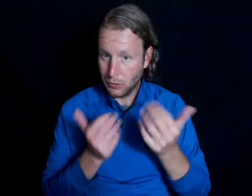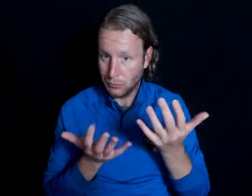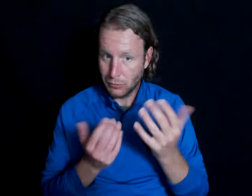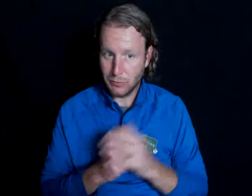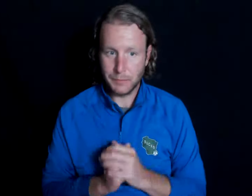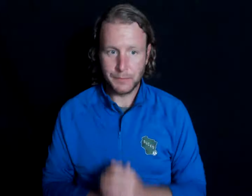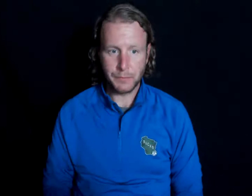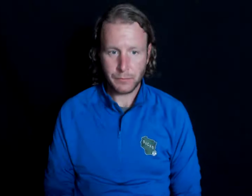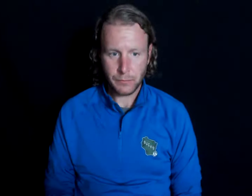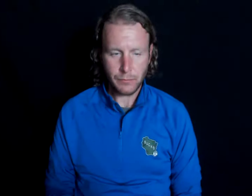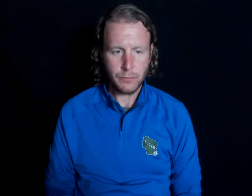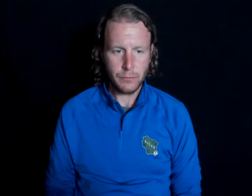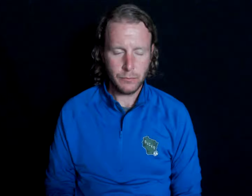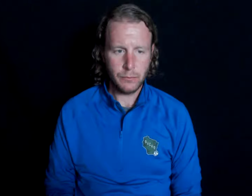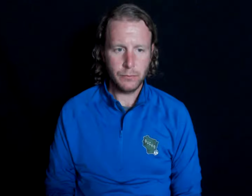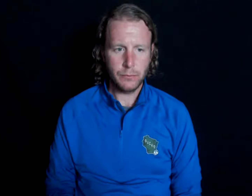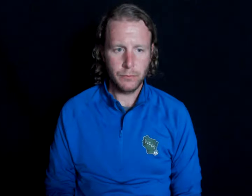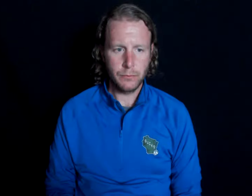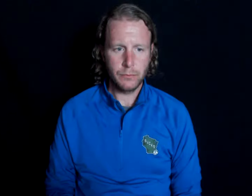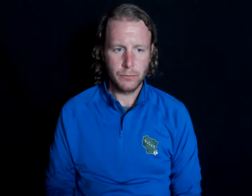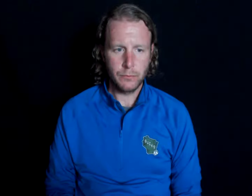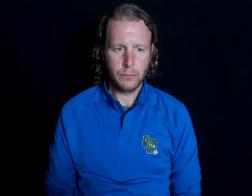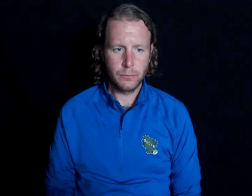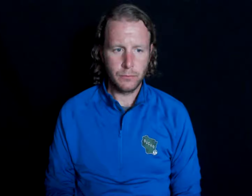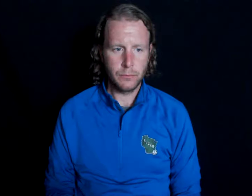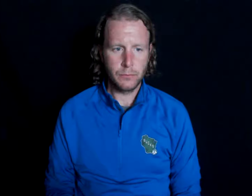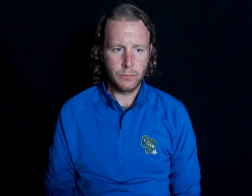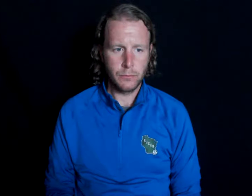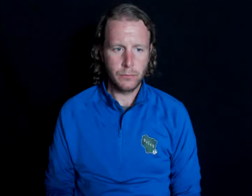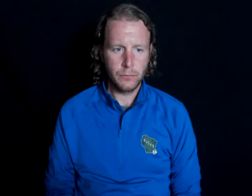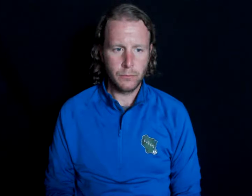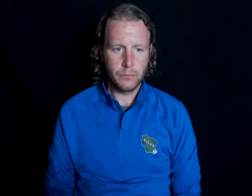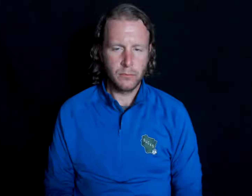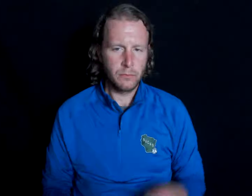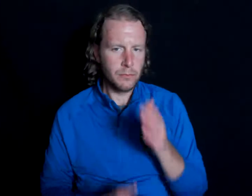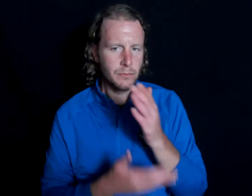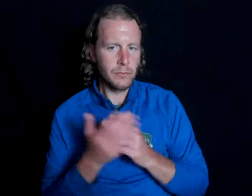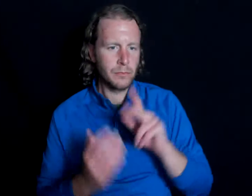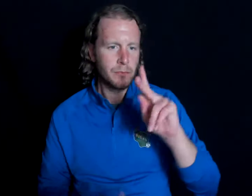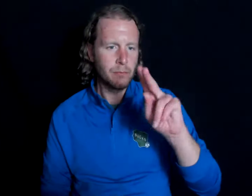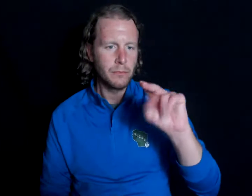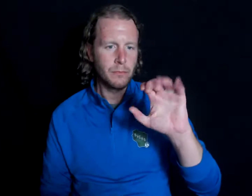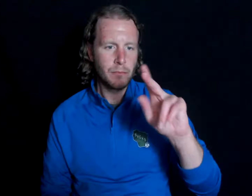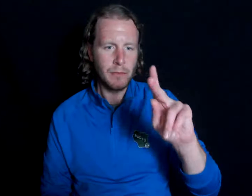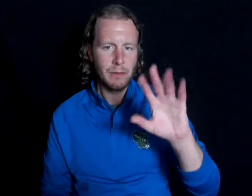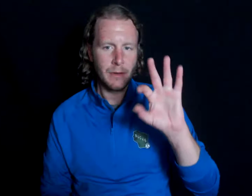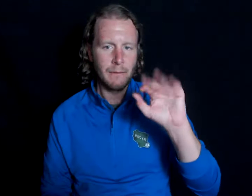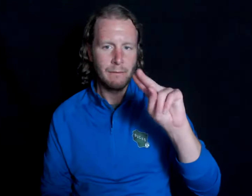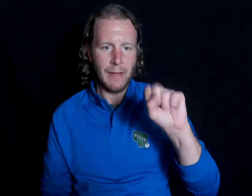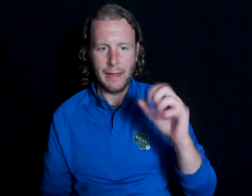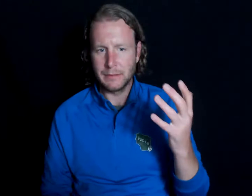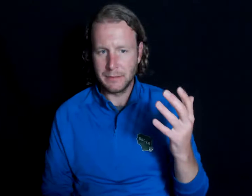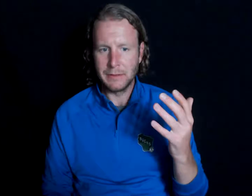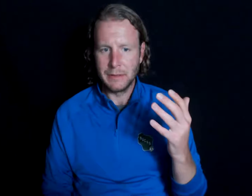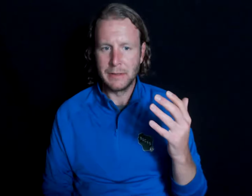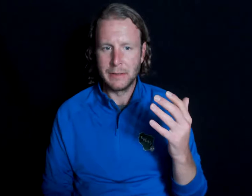I know as some Knicks fans, they, for obvious reasons, go into it a little bit cynically